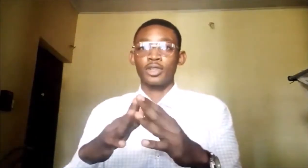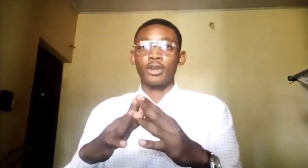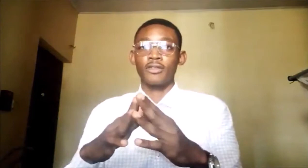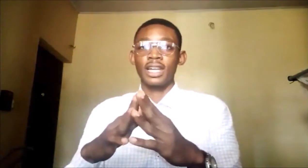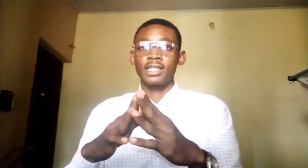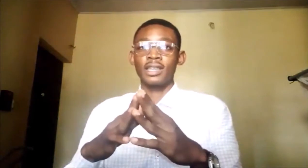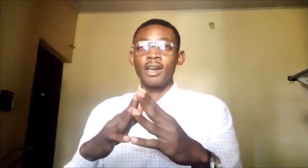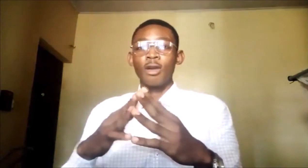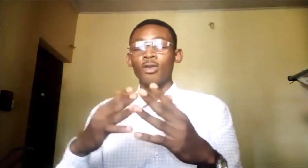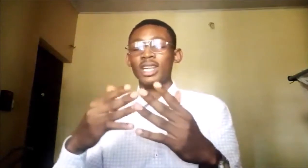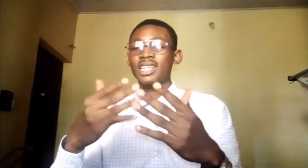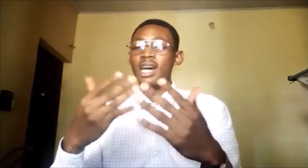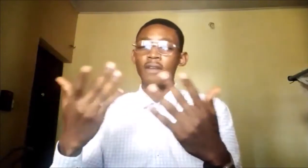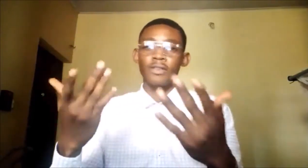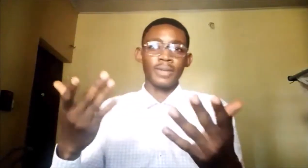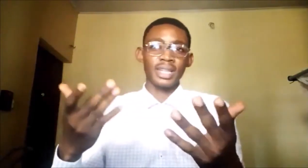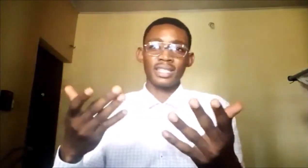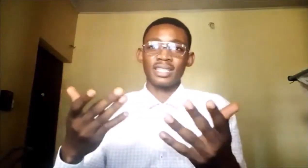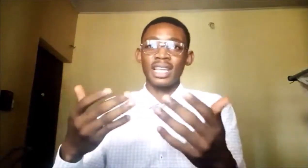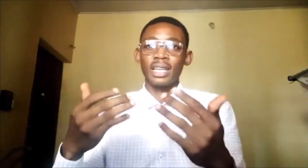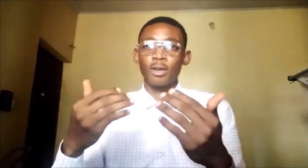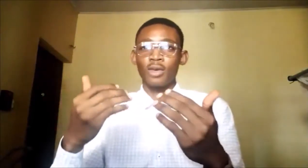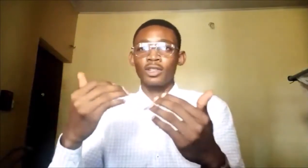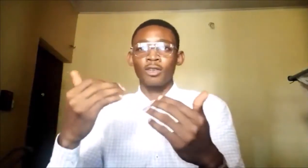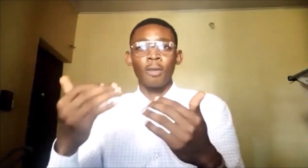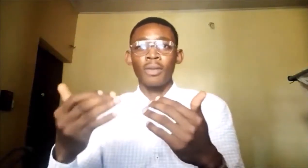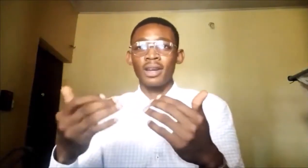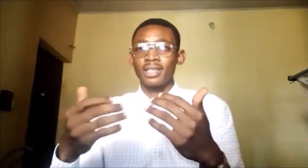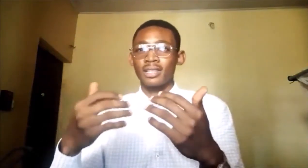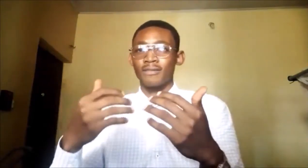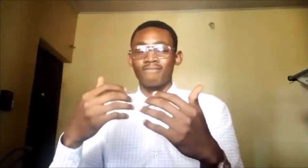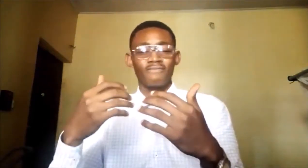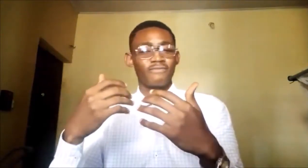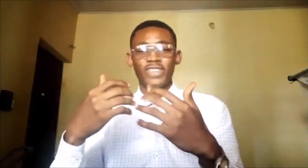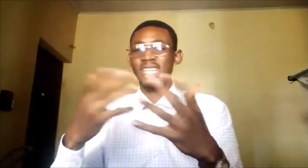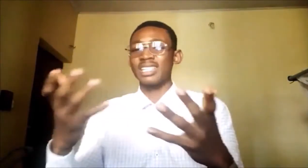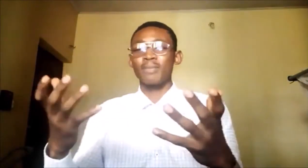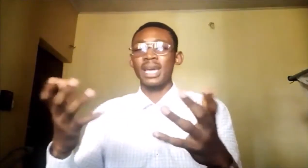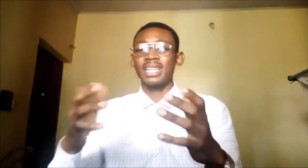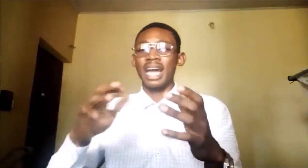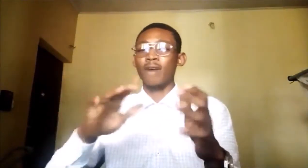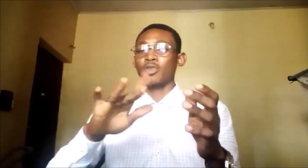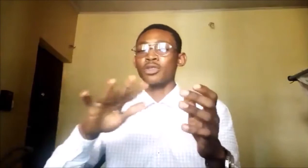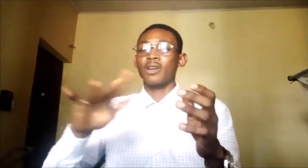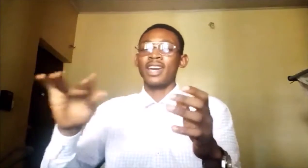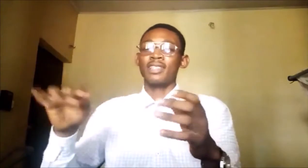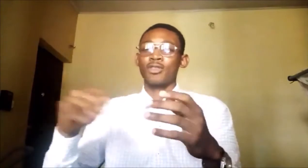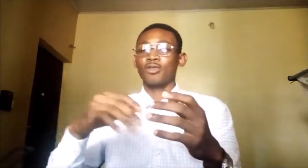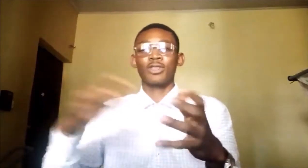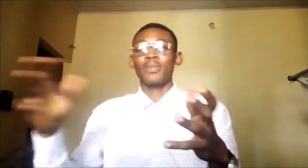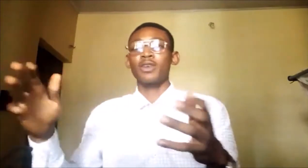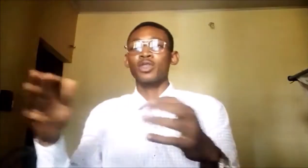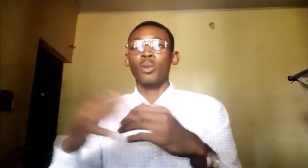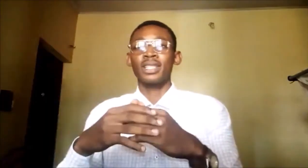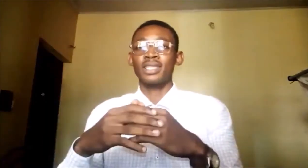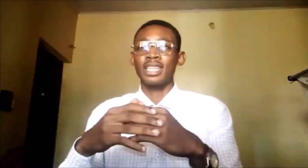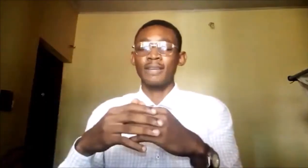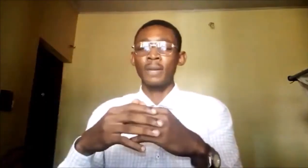of that. We'll learn the alphabet and sign language, numbers, finger spelling, how to use our hands to spell someone's name, how